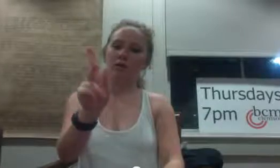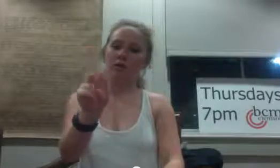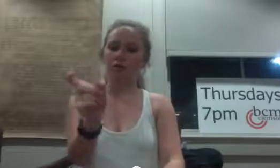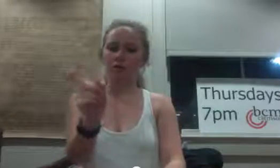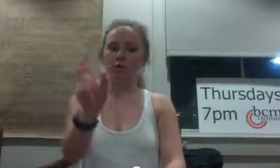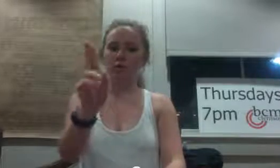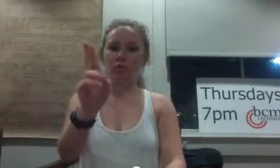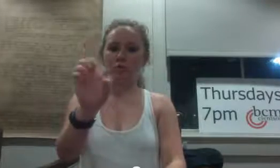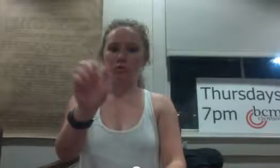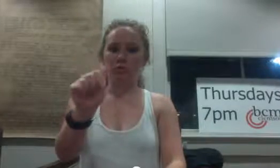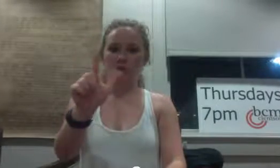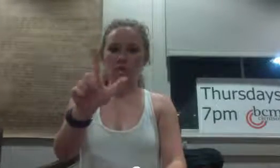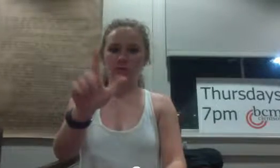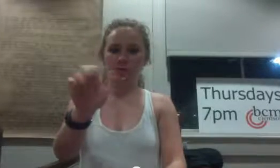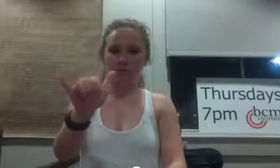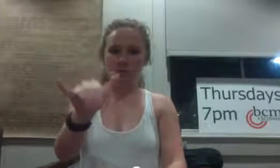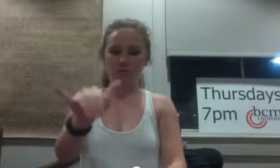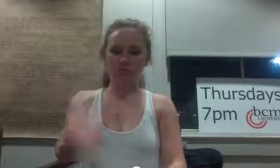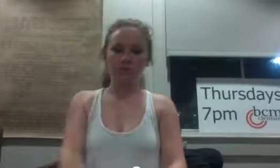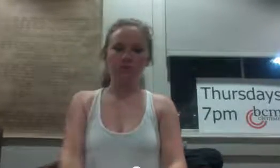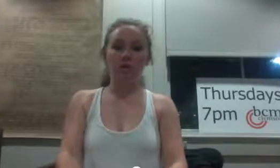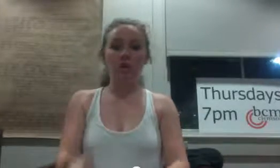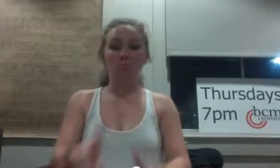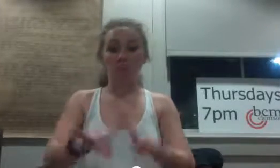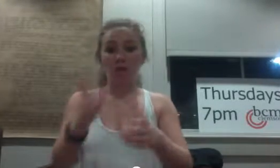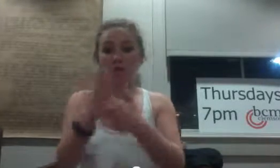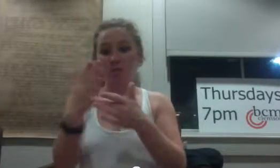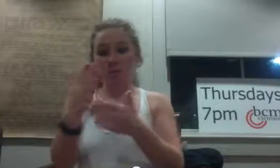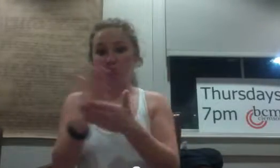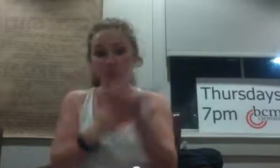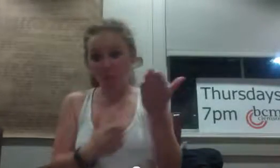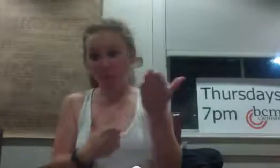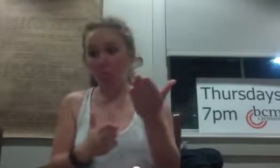So a lot of the bacteria reproduce asexually.